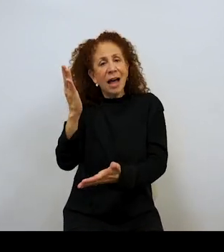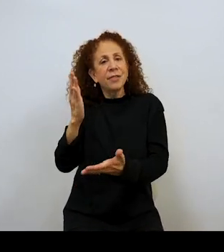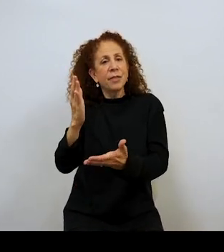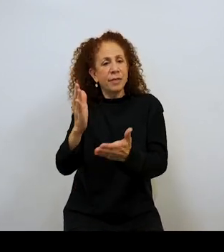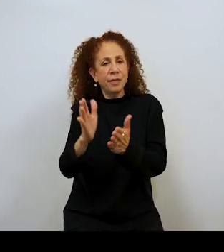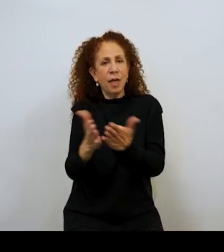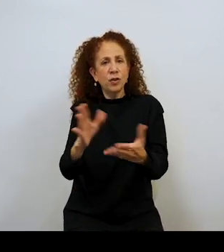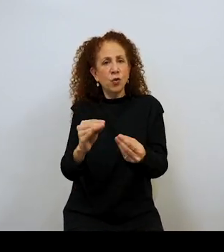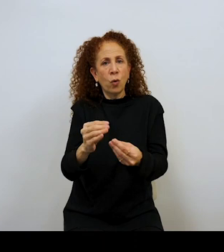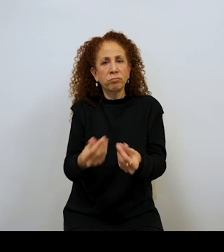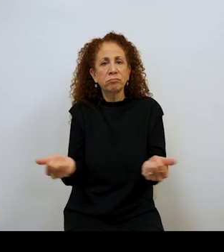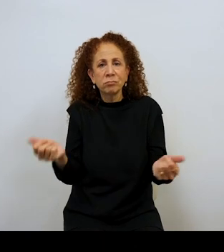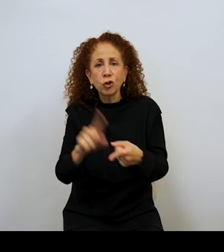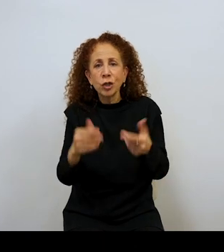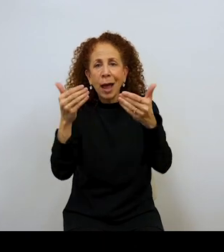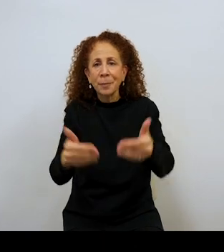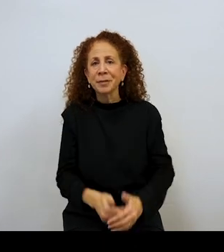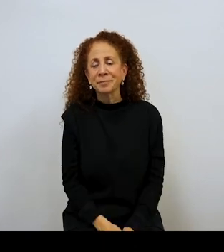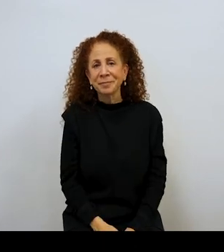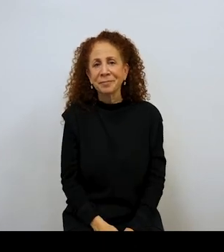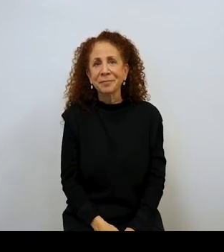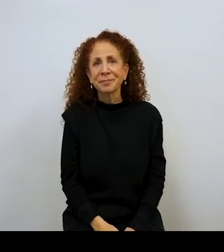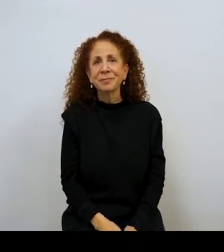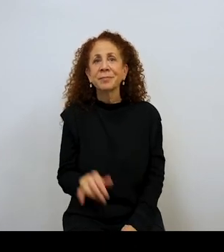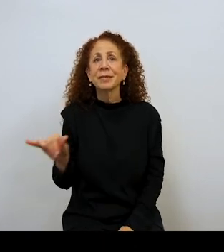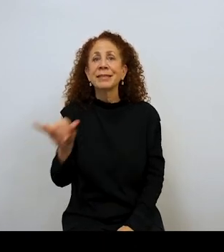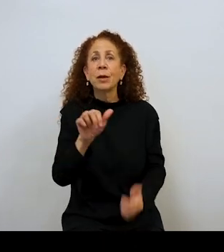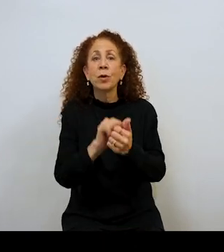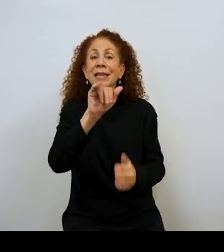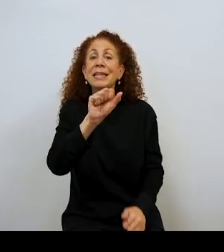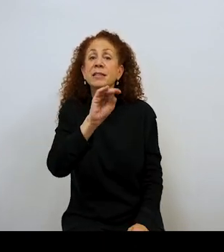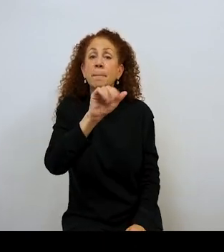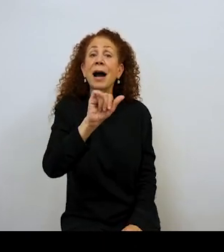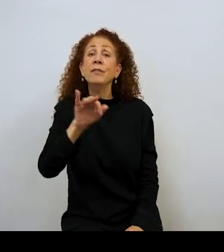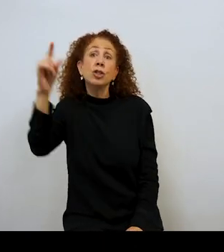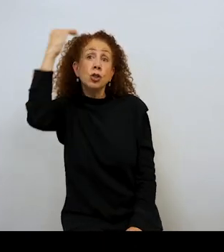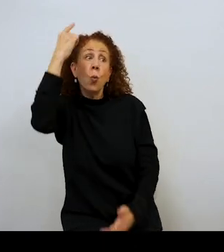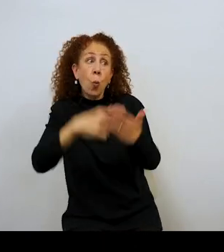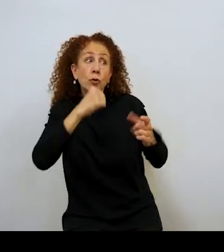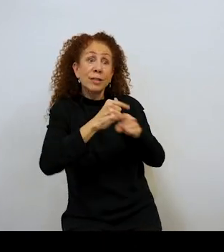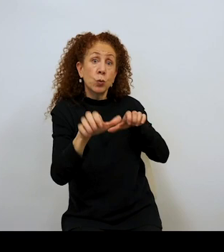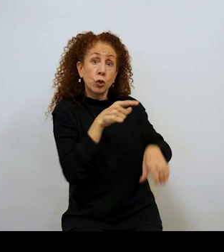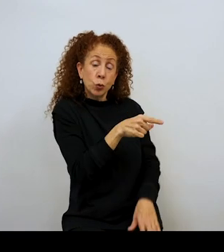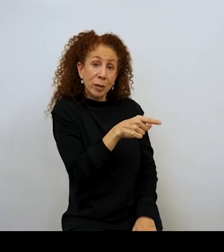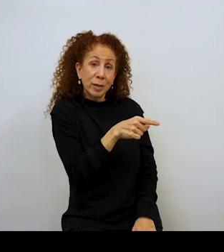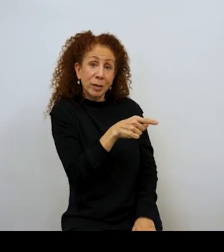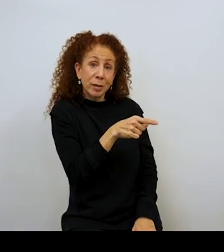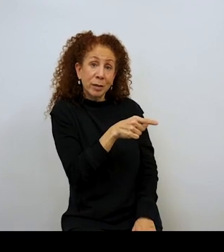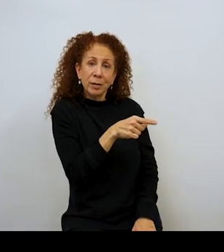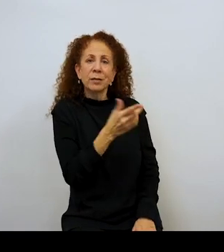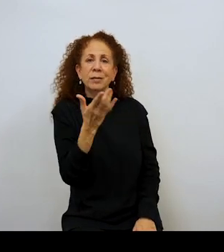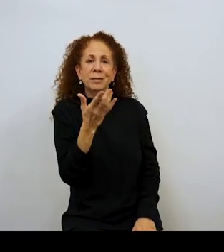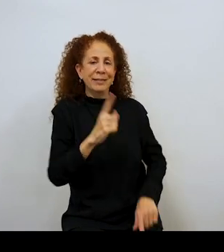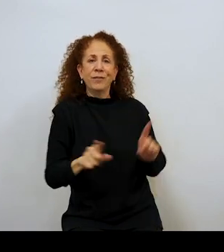novel wouldn't have happened, right? In the same way that Isma, if she had known what her sister was doing, it would probably have been